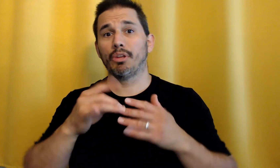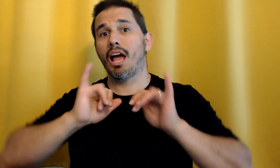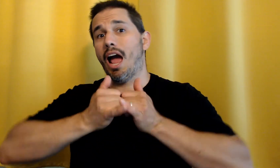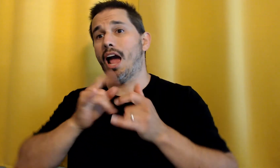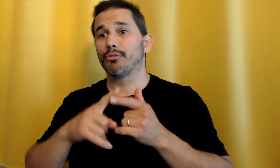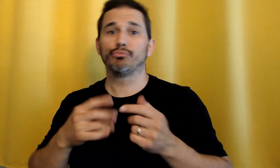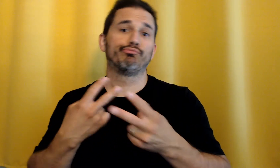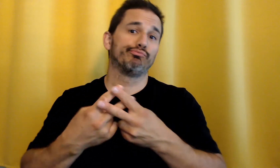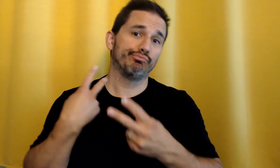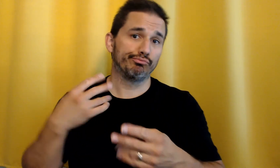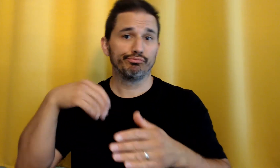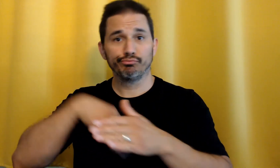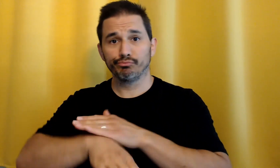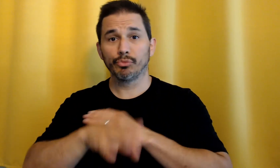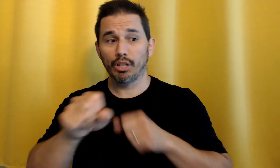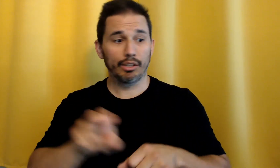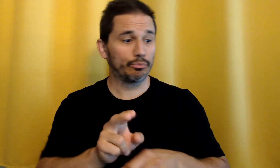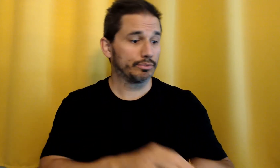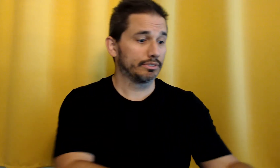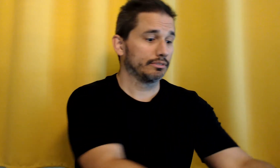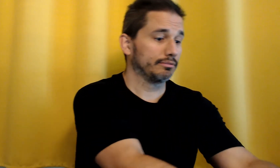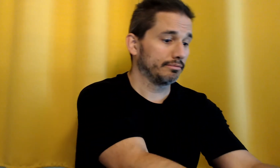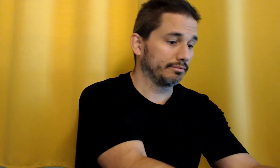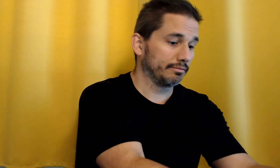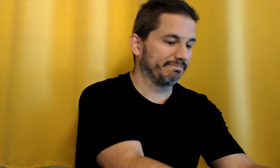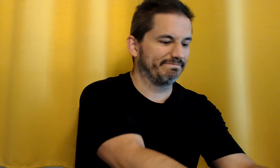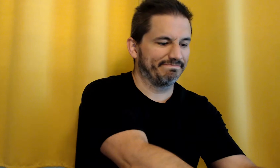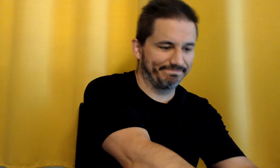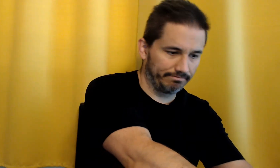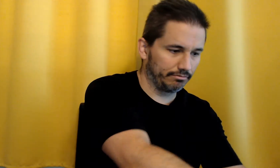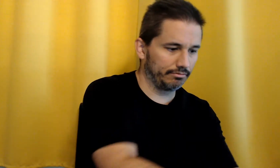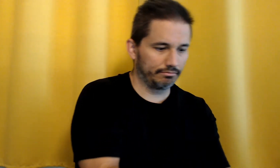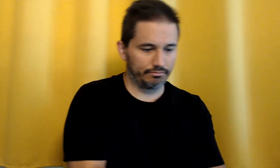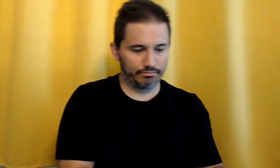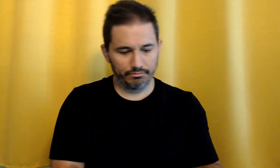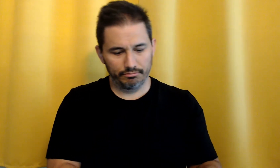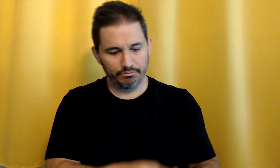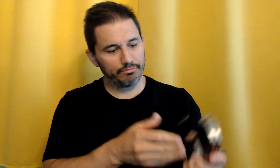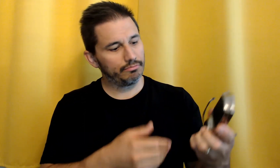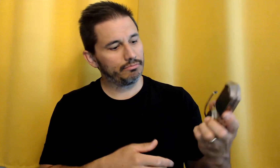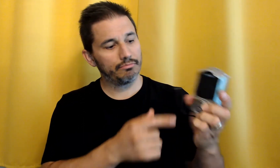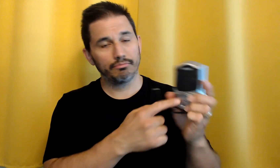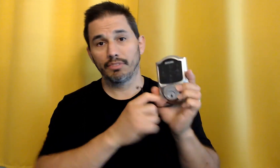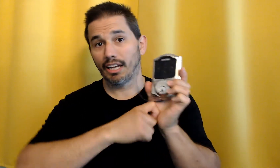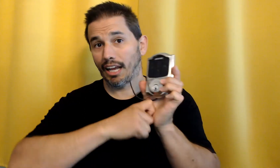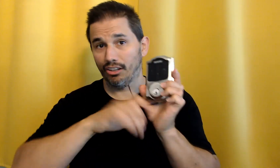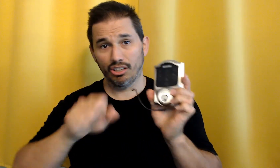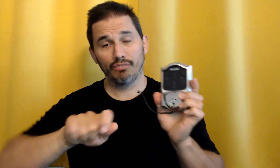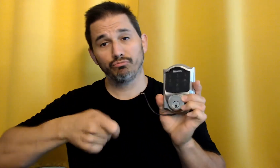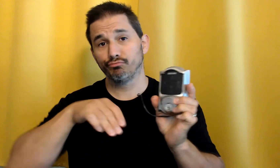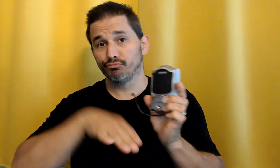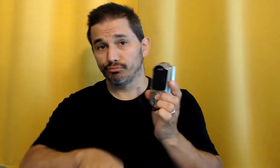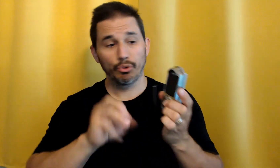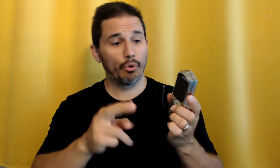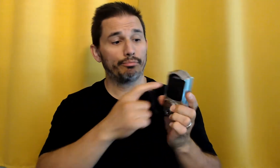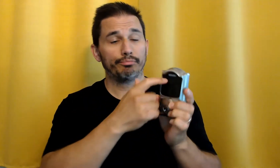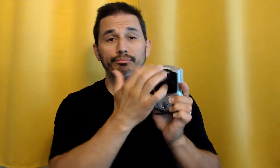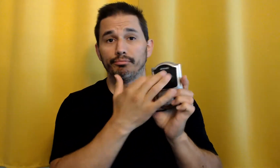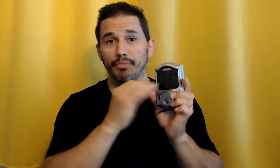There's a few different ways that you're able to unlock your door using this lock. You can simply use a physical